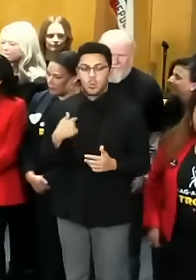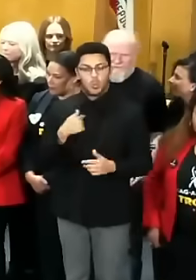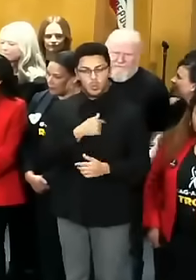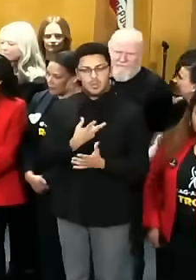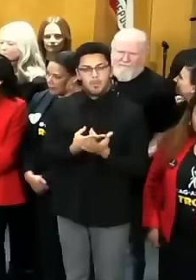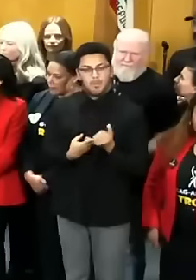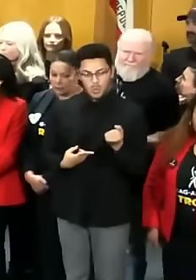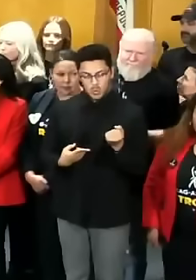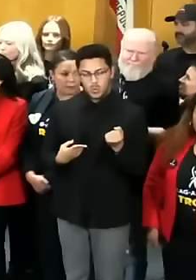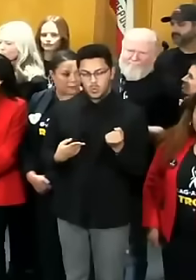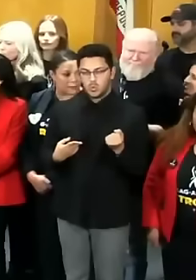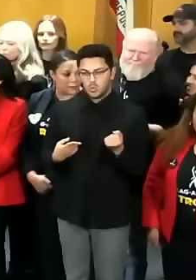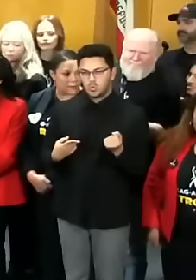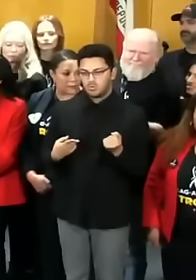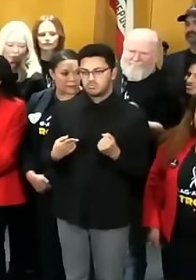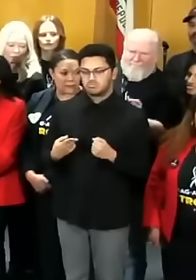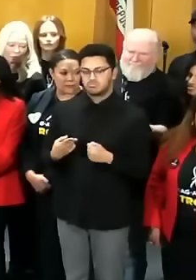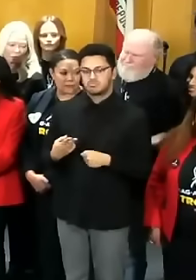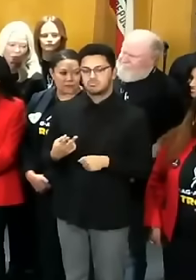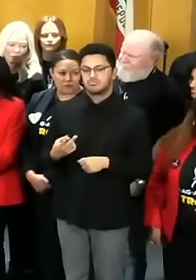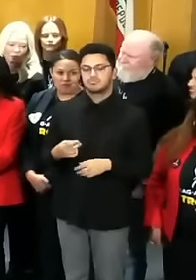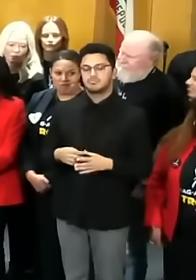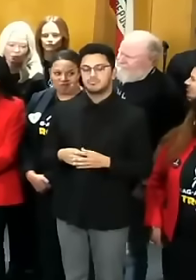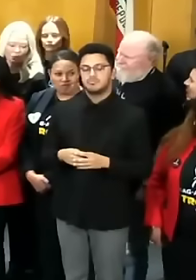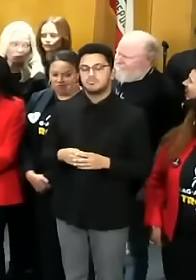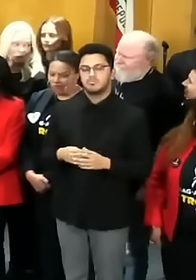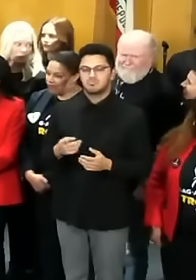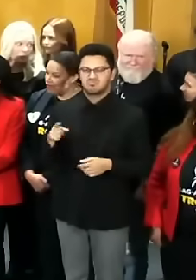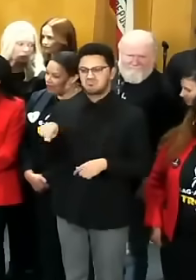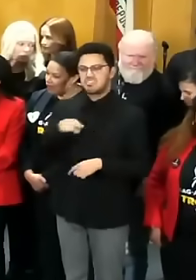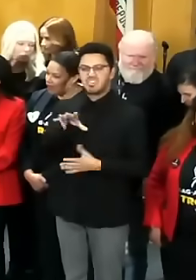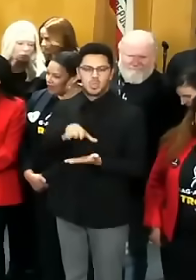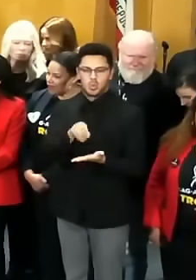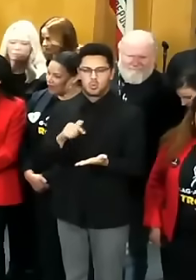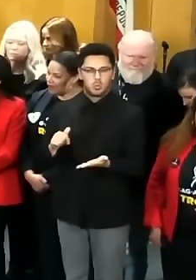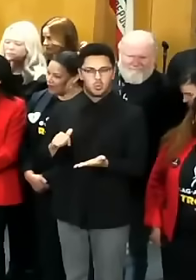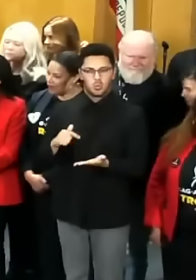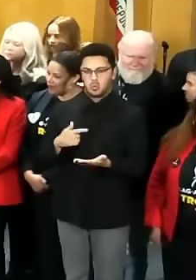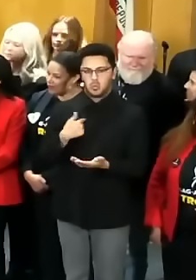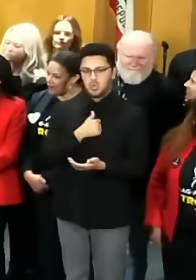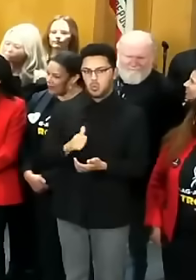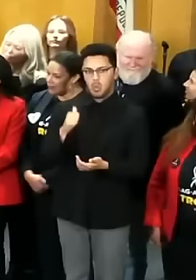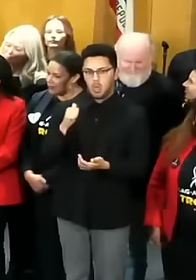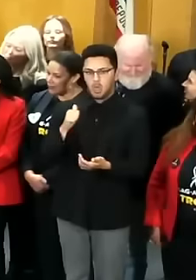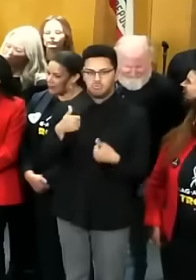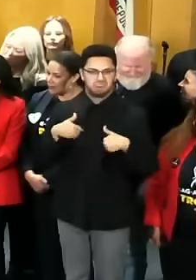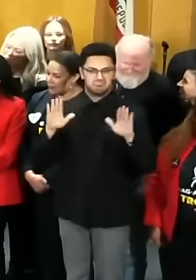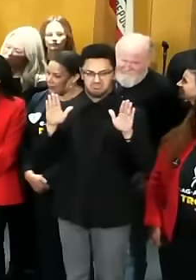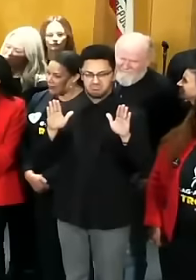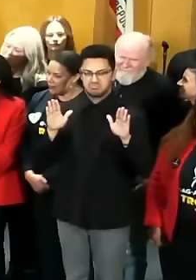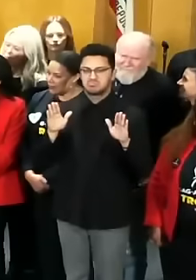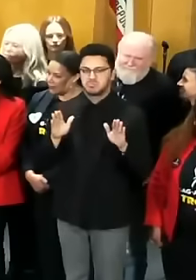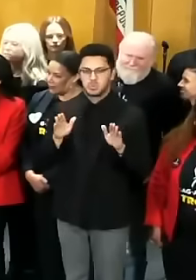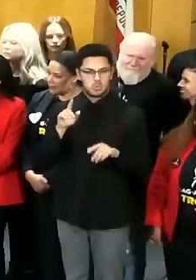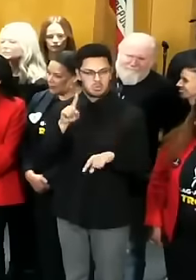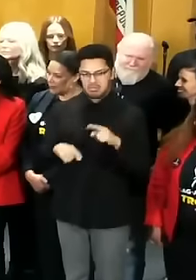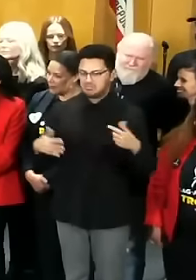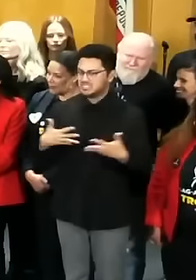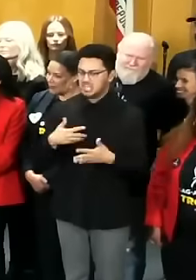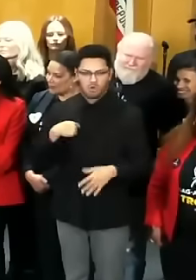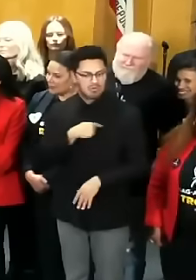both, you know, they learned that we were not going to be pushovers, that we weren't able to be